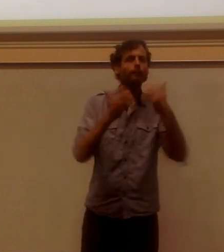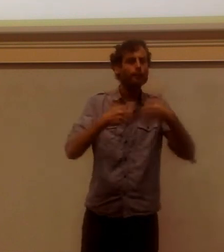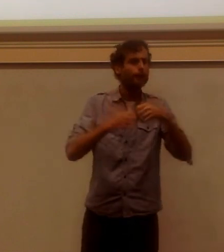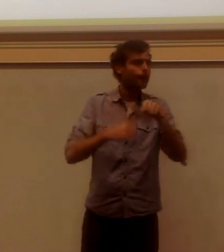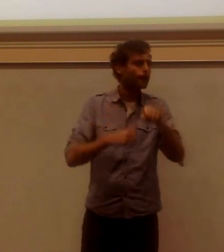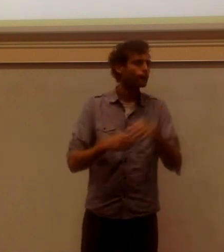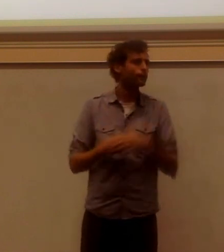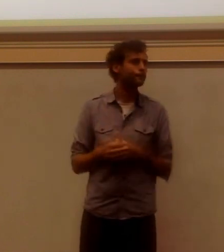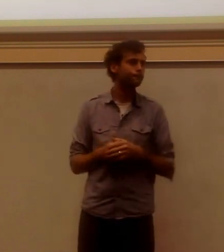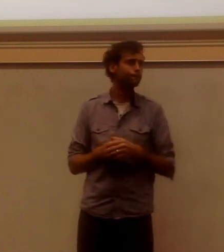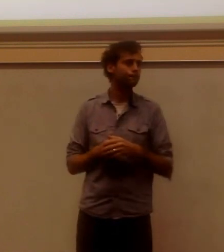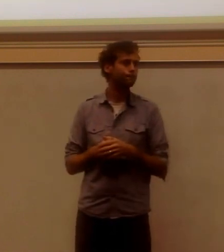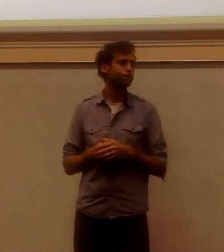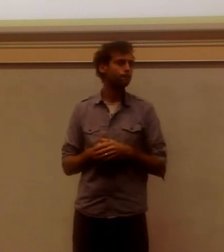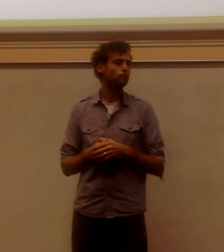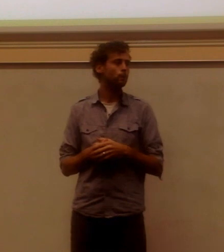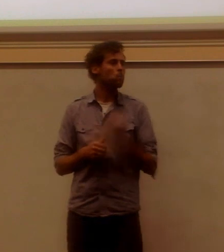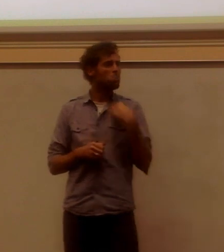reliability of these services.